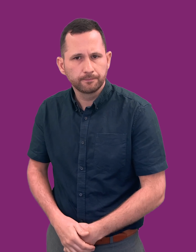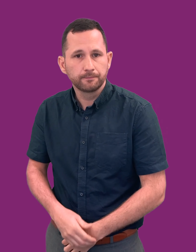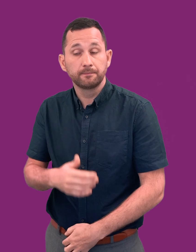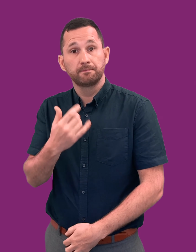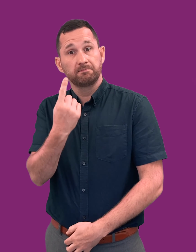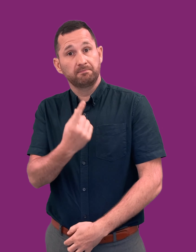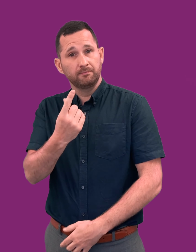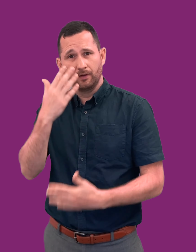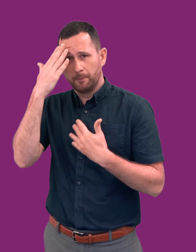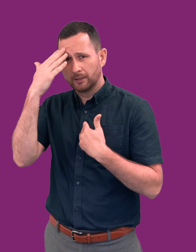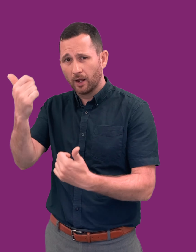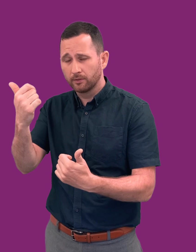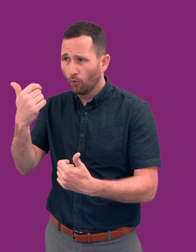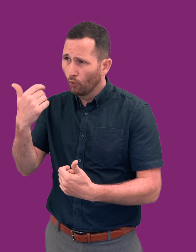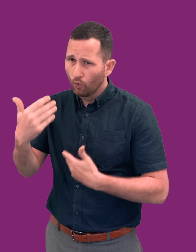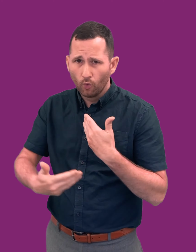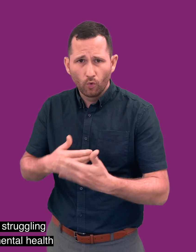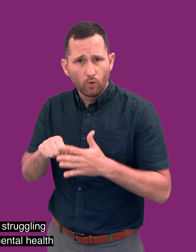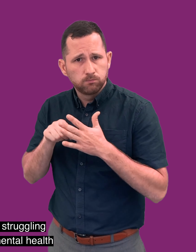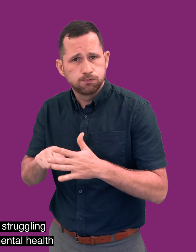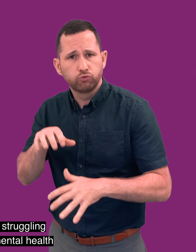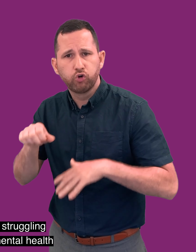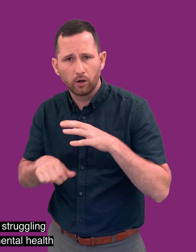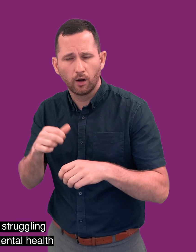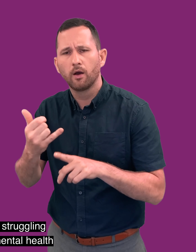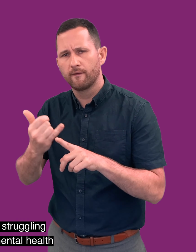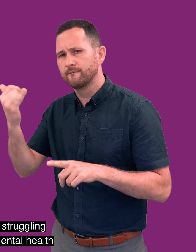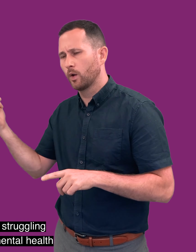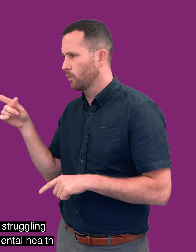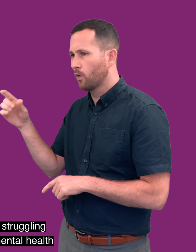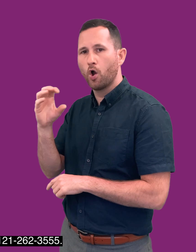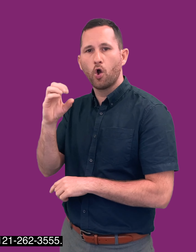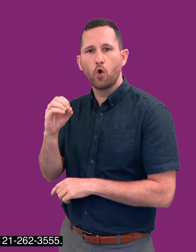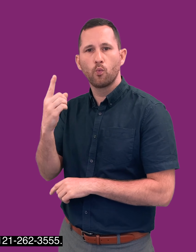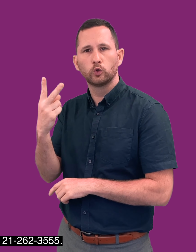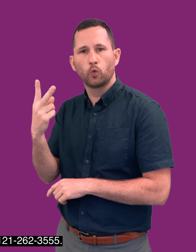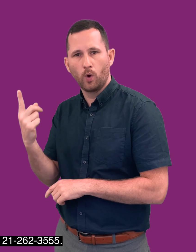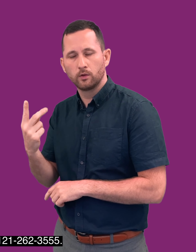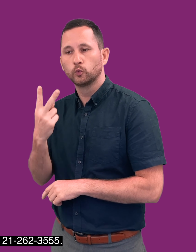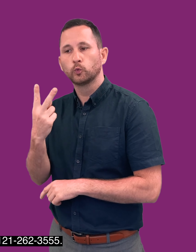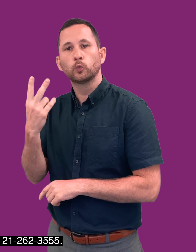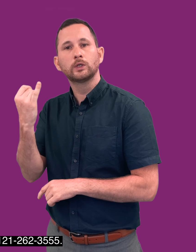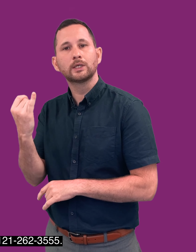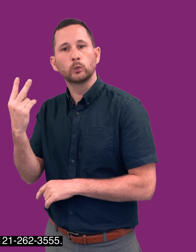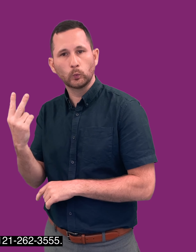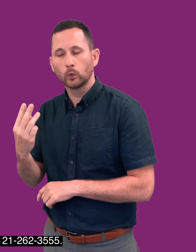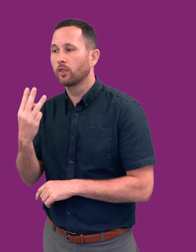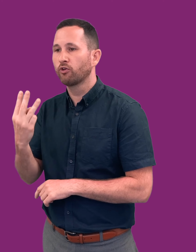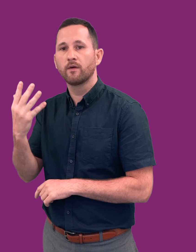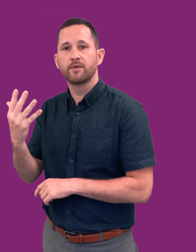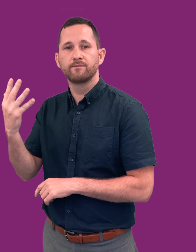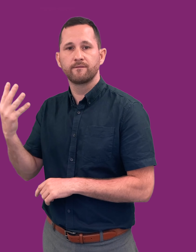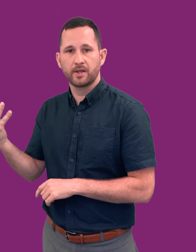birmingham.gov.uk/test and trace payment. If you are struggling with your mental health, please call 0121